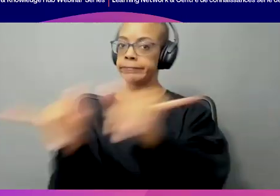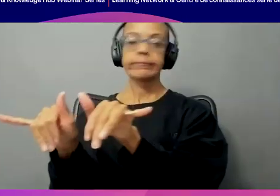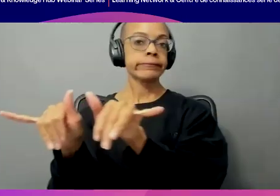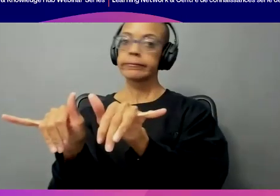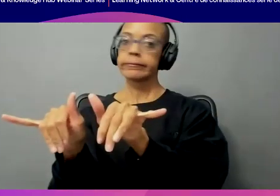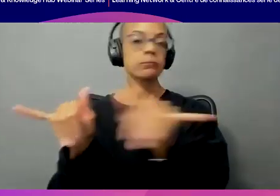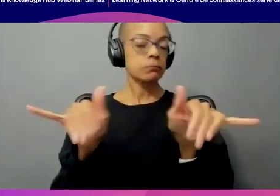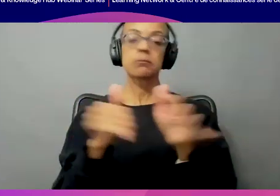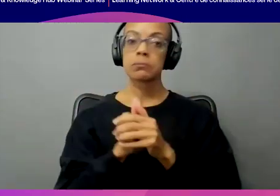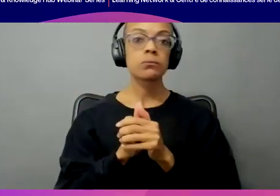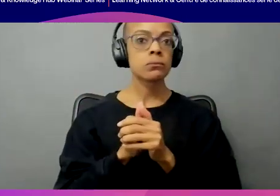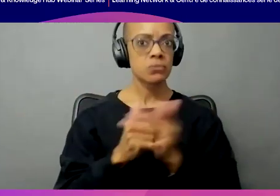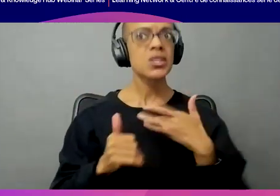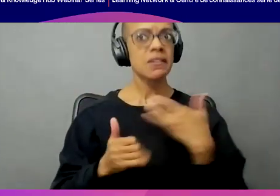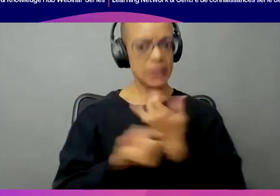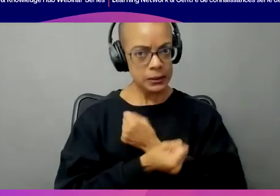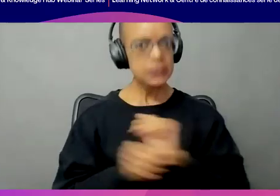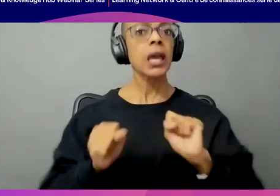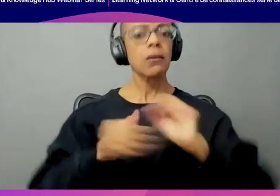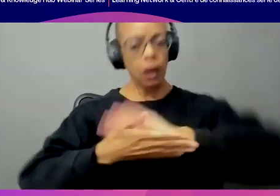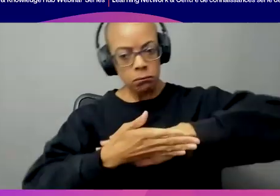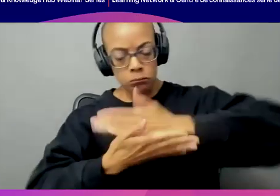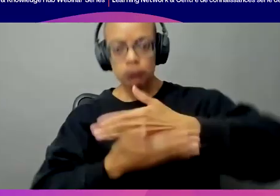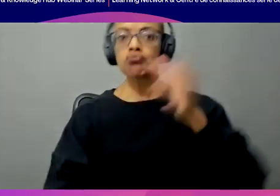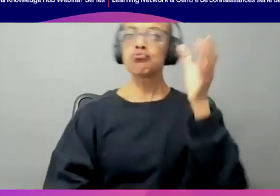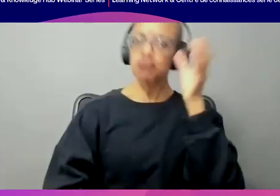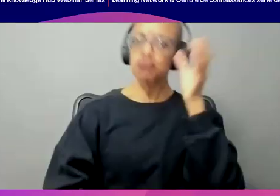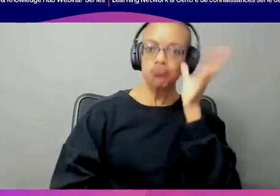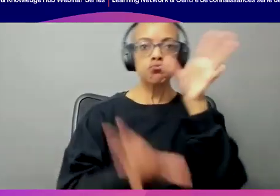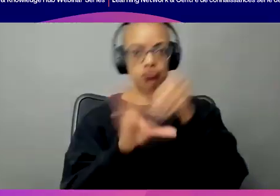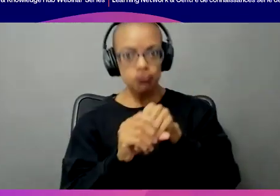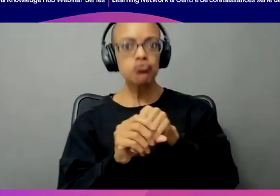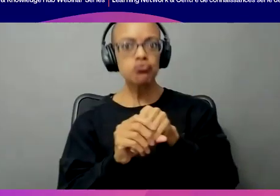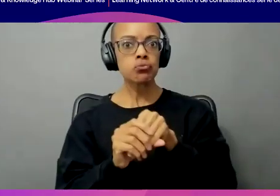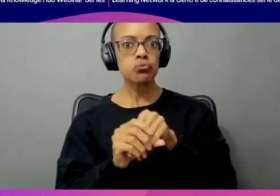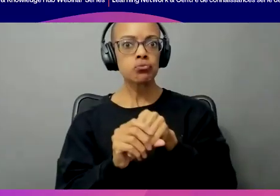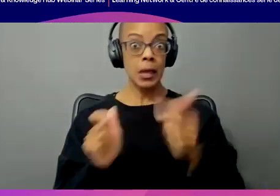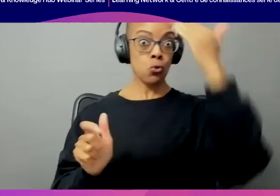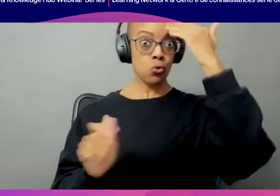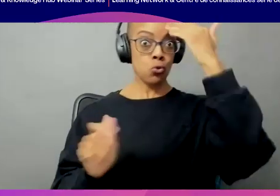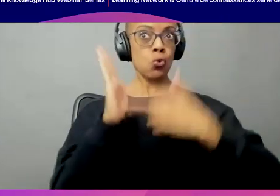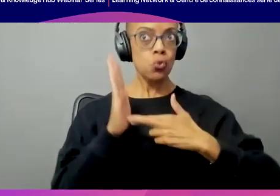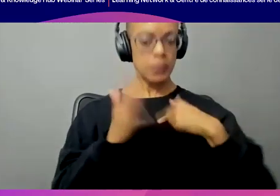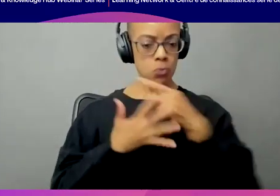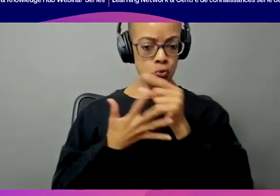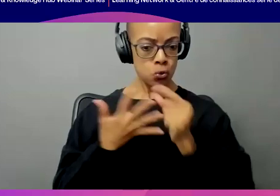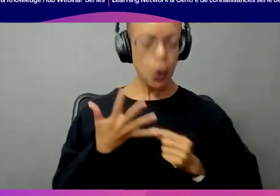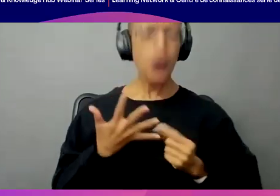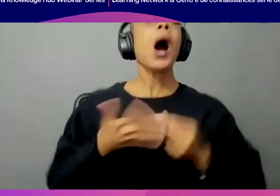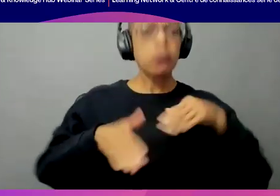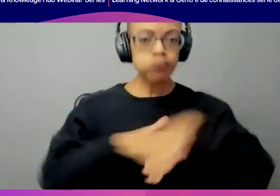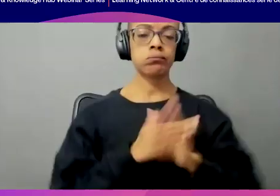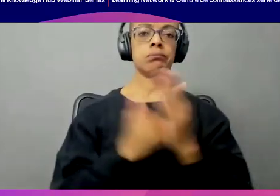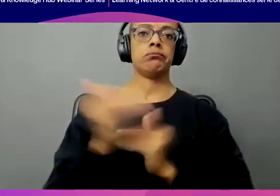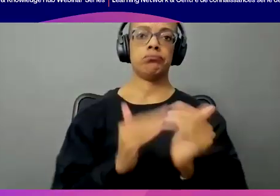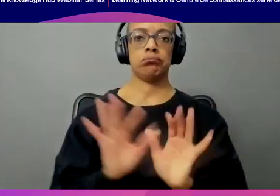the stage for it feeling safer. And people, I think, feel more secure when they know what the rules are and the expectations are. So that would